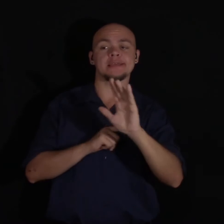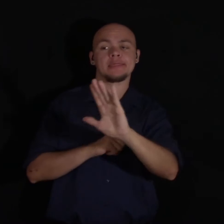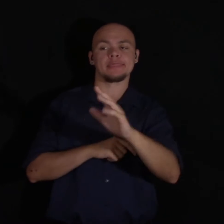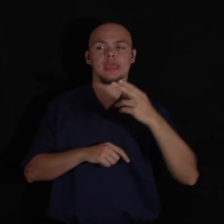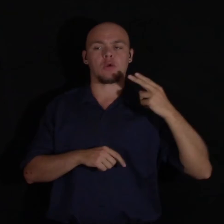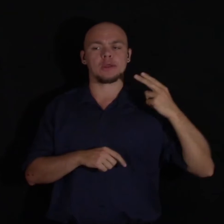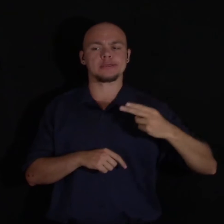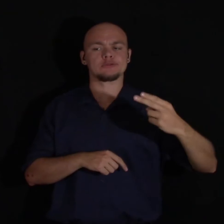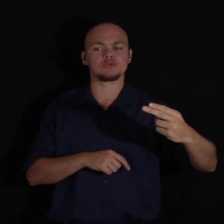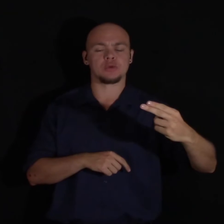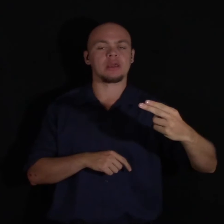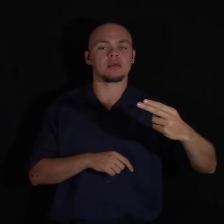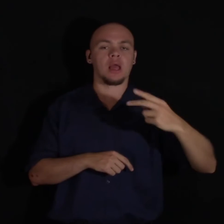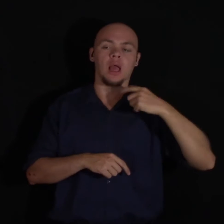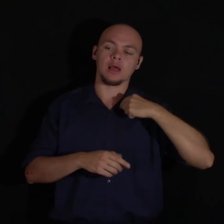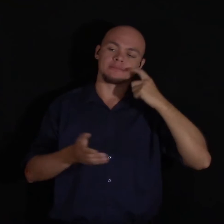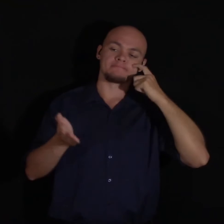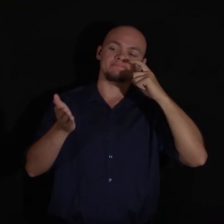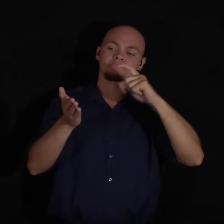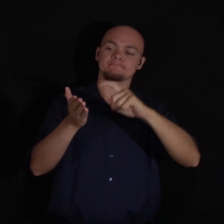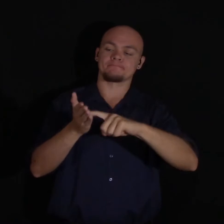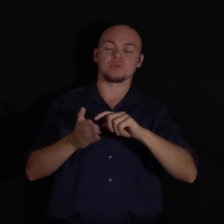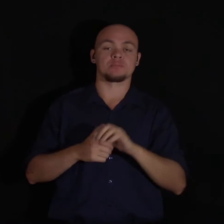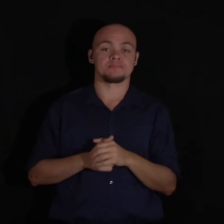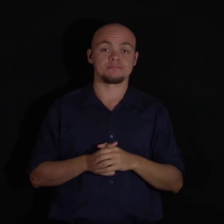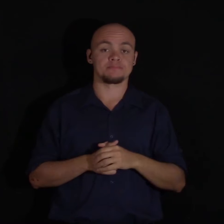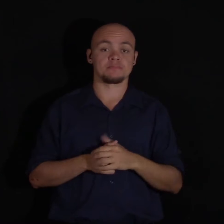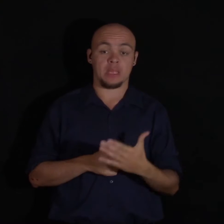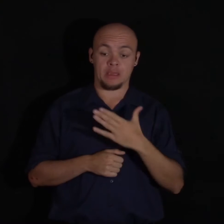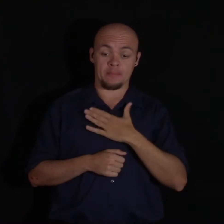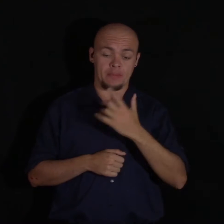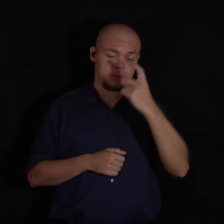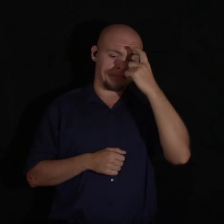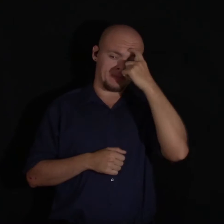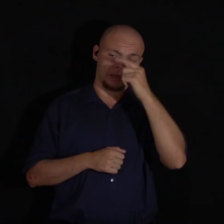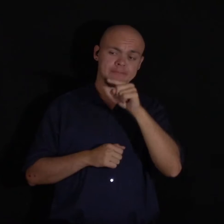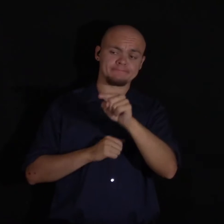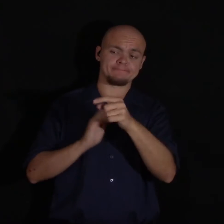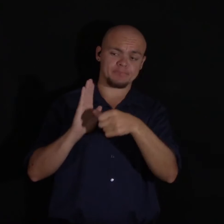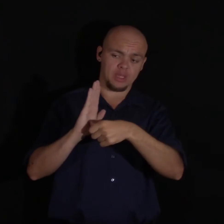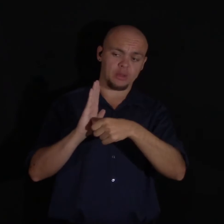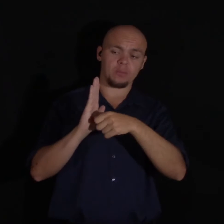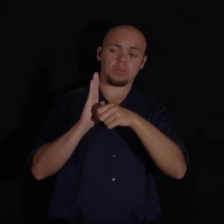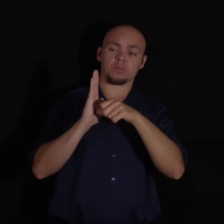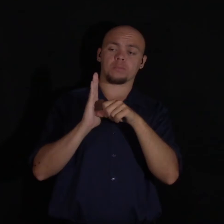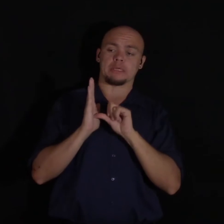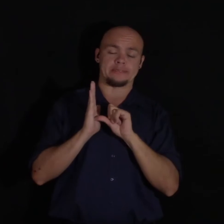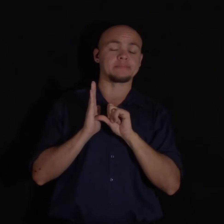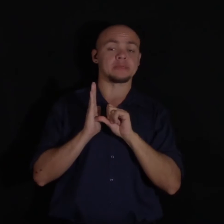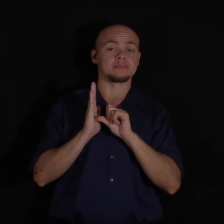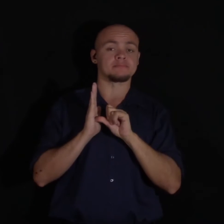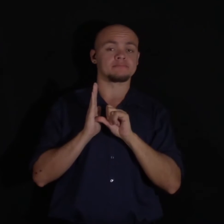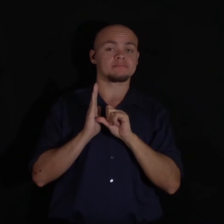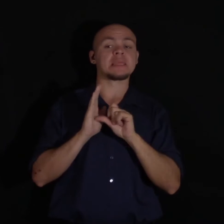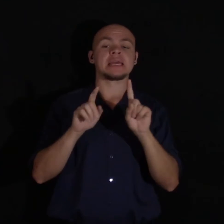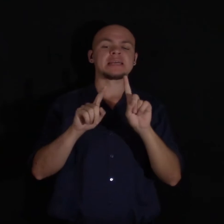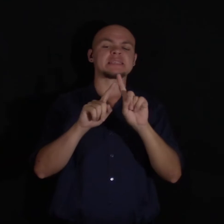which could not fail to impress itself deeply on my mind, unfolding as it did a number of circumstances,